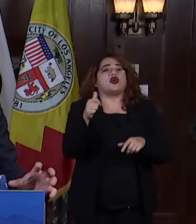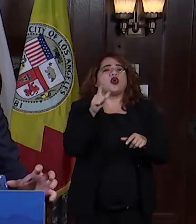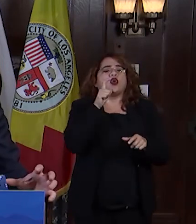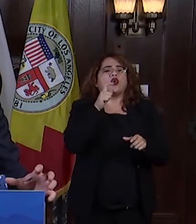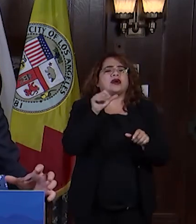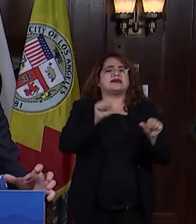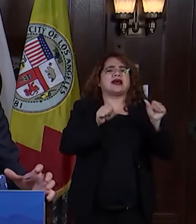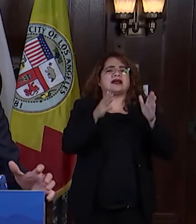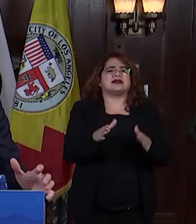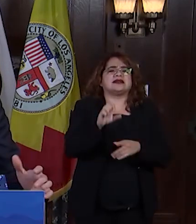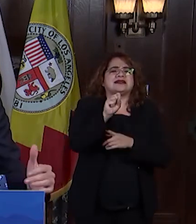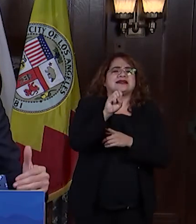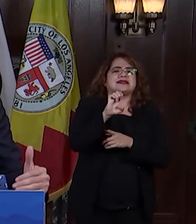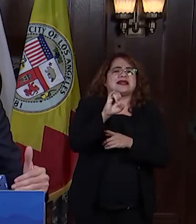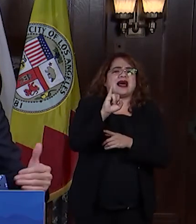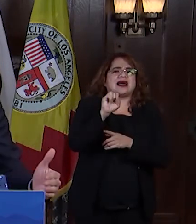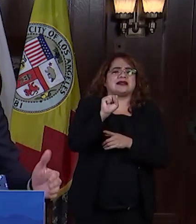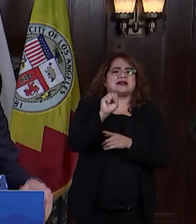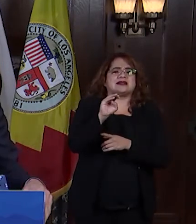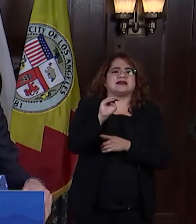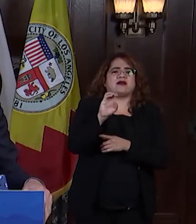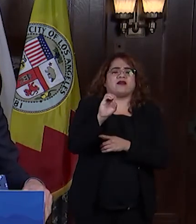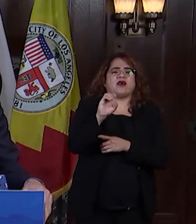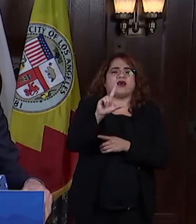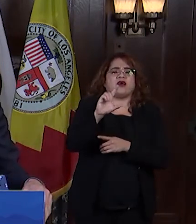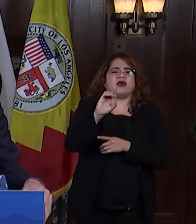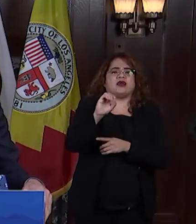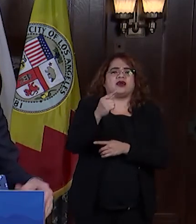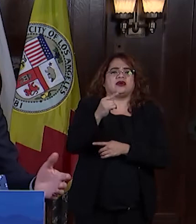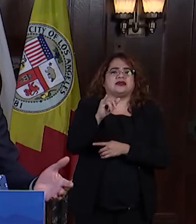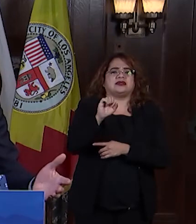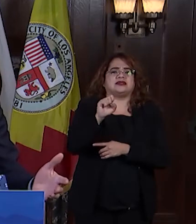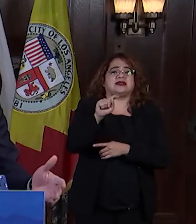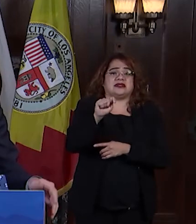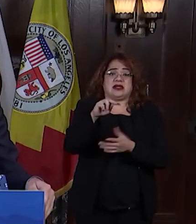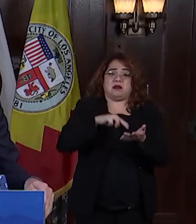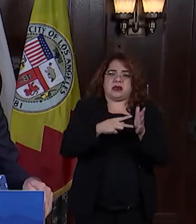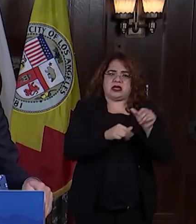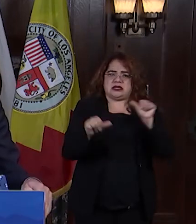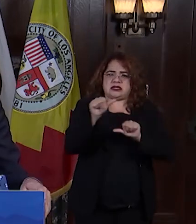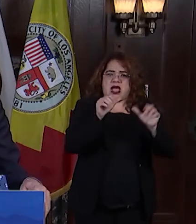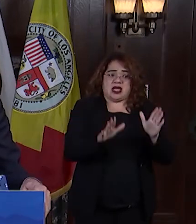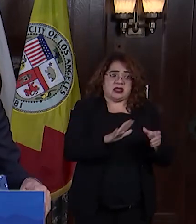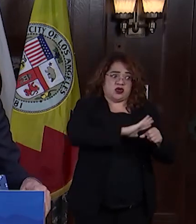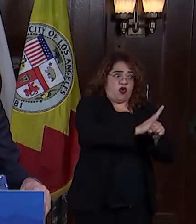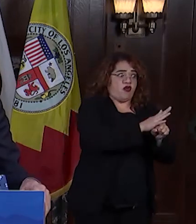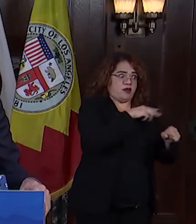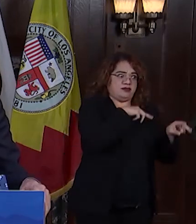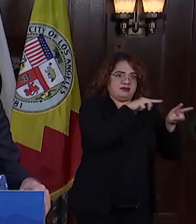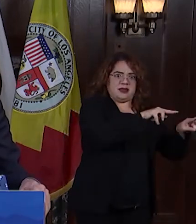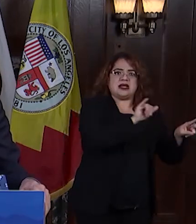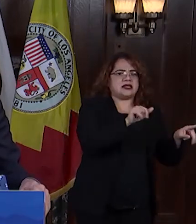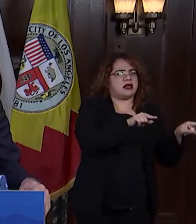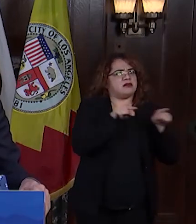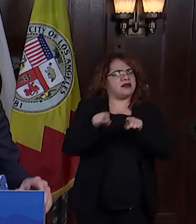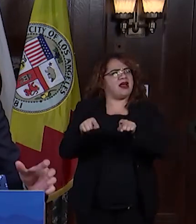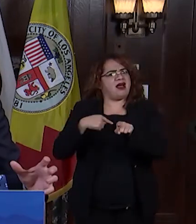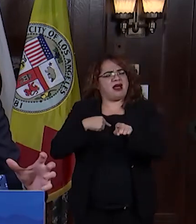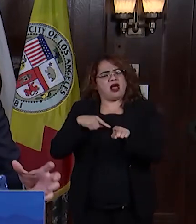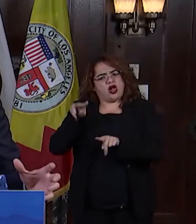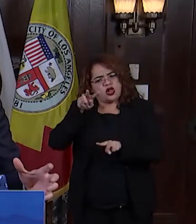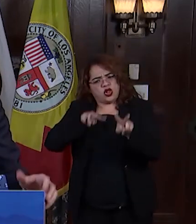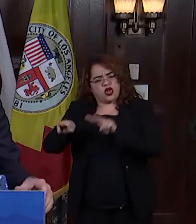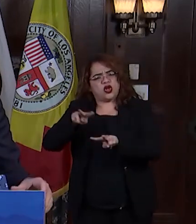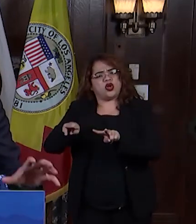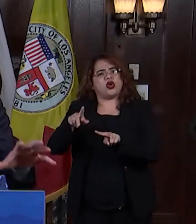think that has to be, if we're going to be guided by science when it comes to COVID-19, we should be guided by science when it comes to land use as well. So I think we have